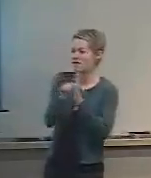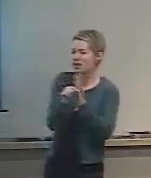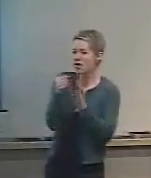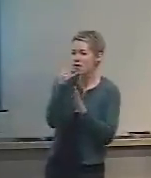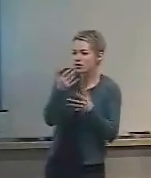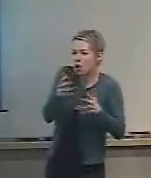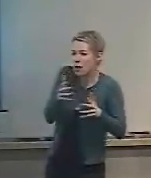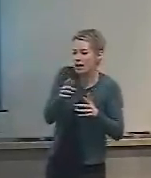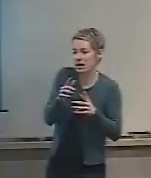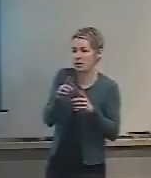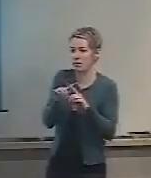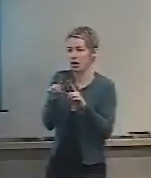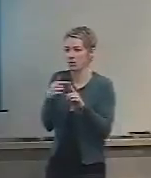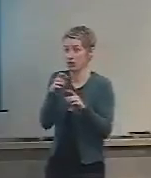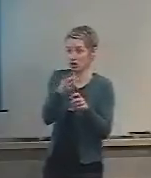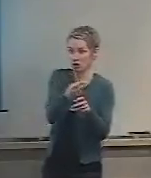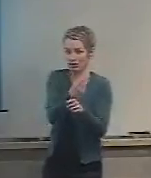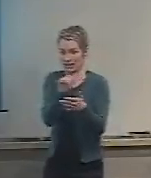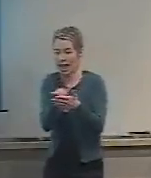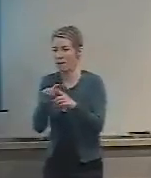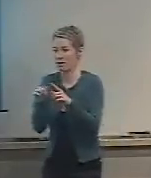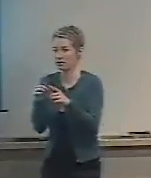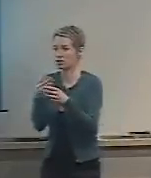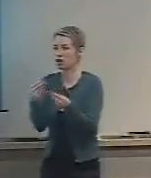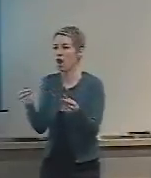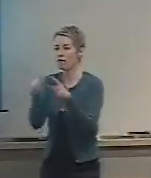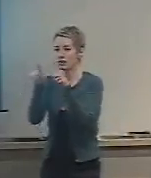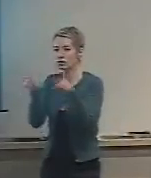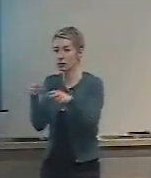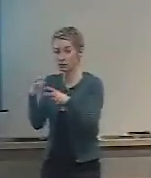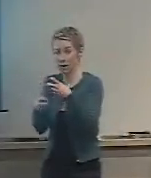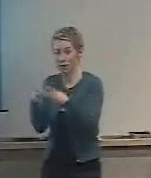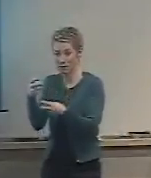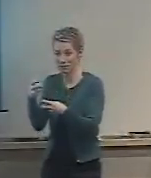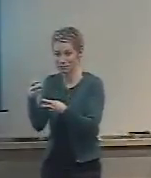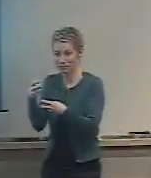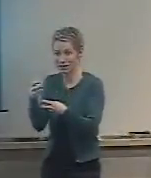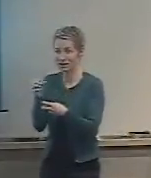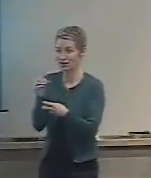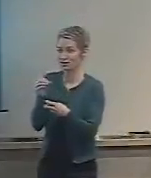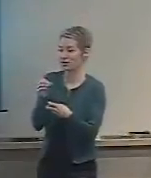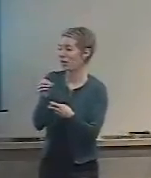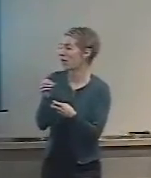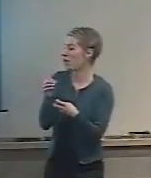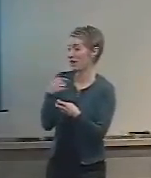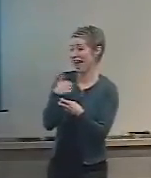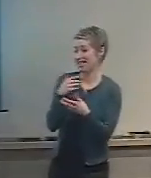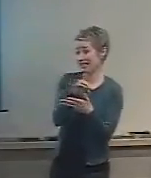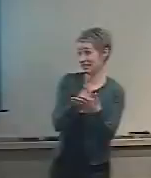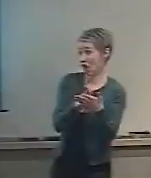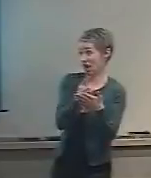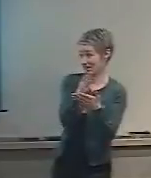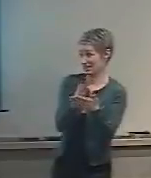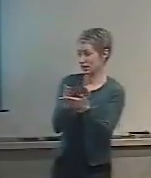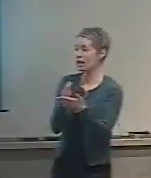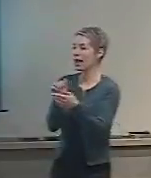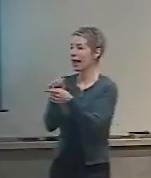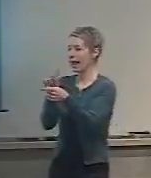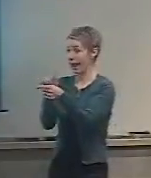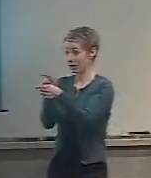small screen problem now. So there were design stages, and we actually, Anna